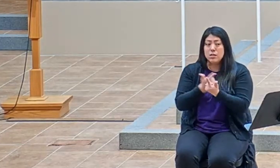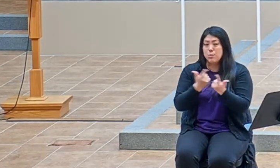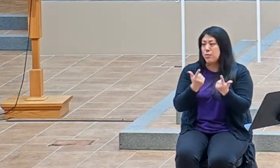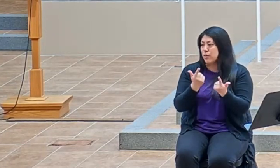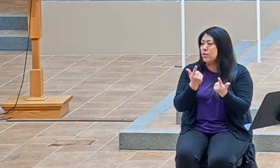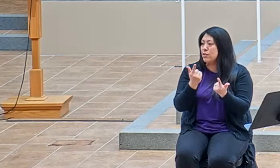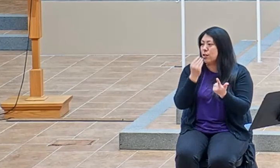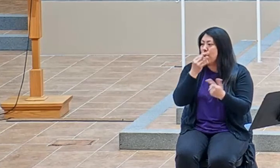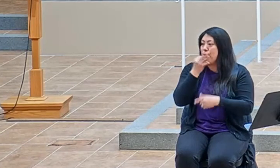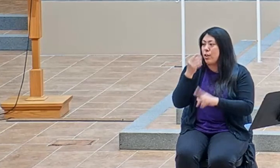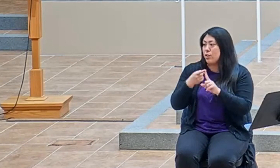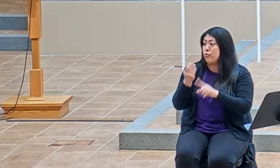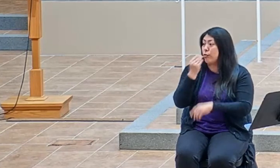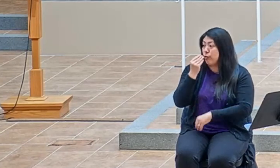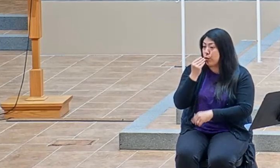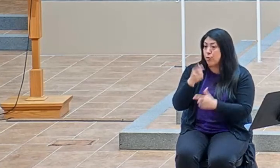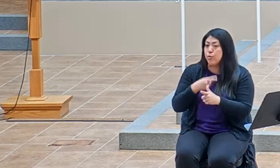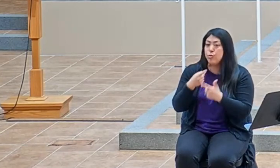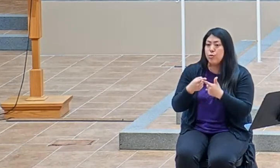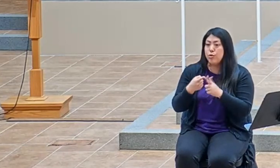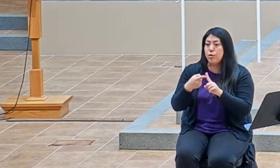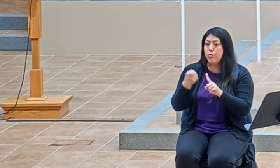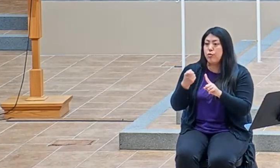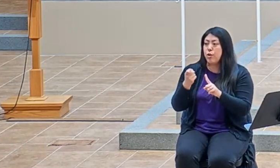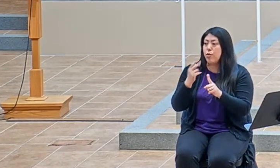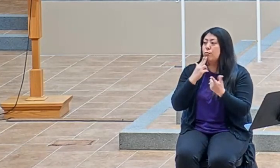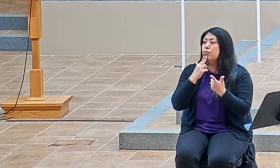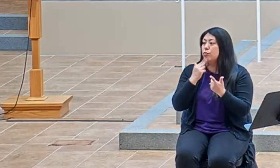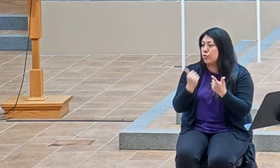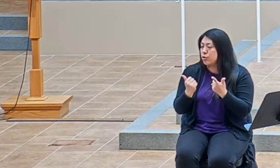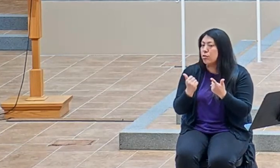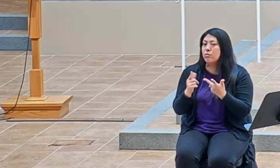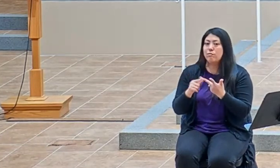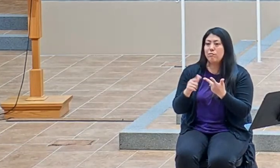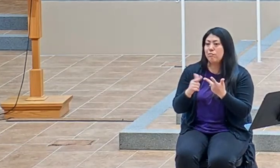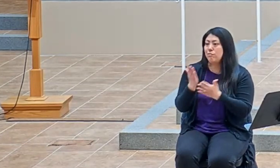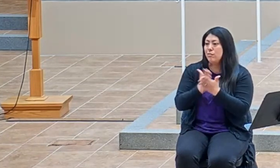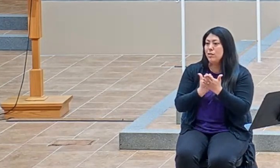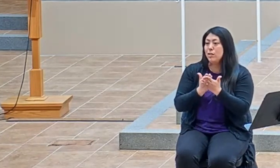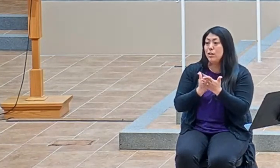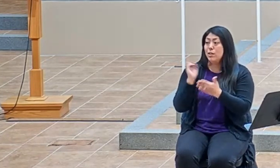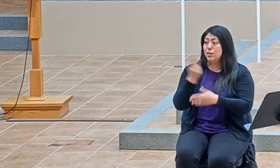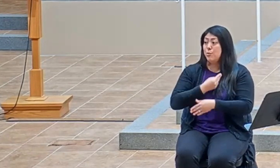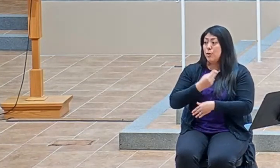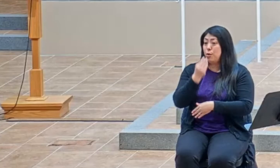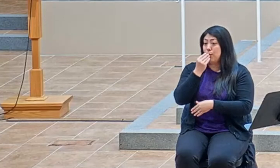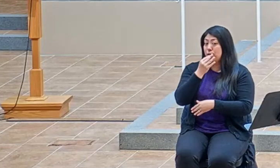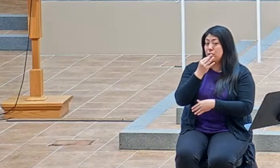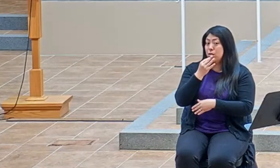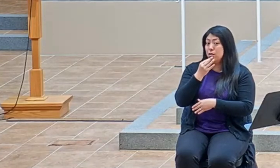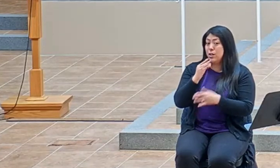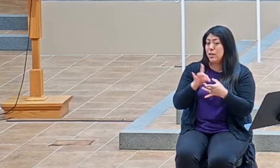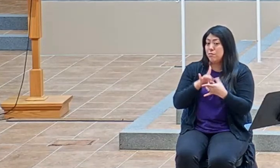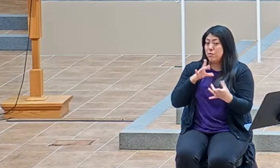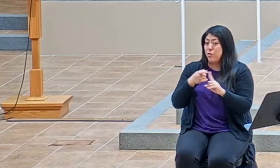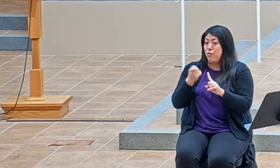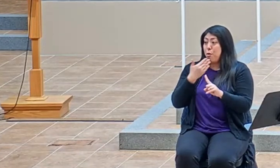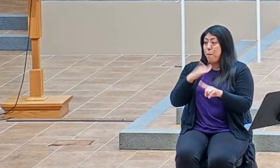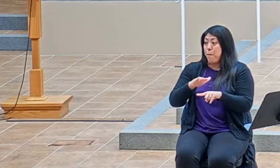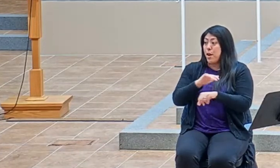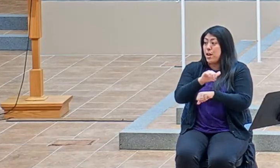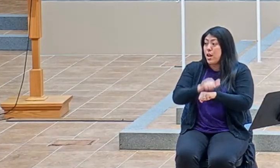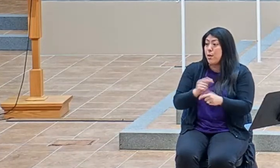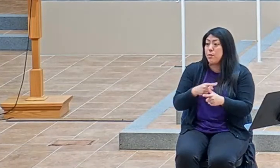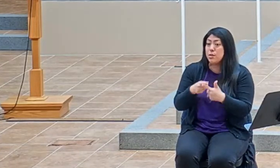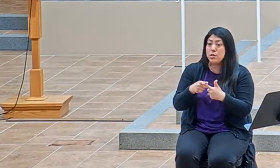fast from food, from sweets. Some of us fast from bad habits